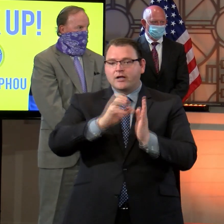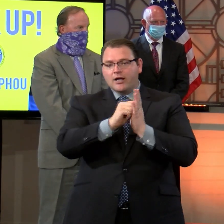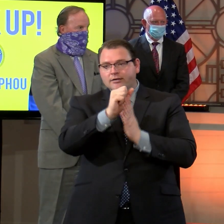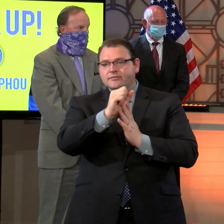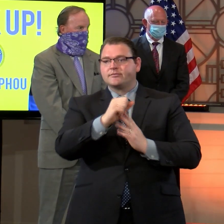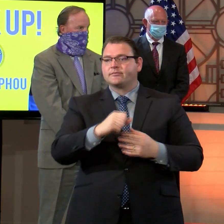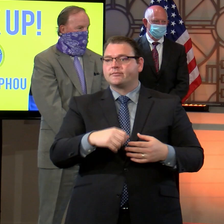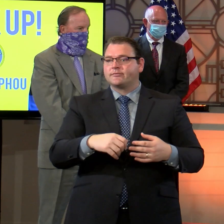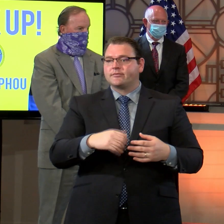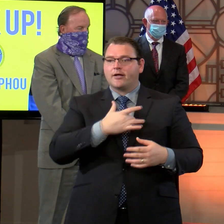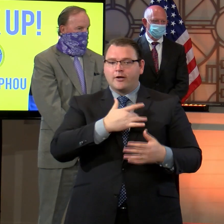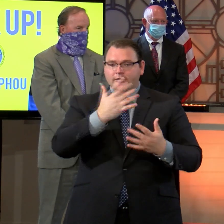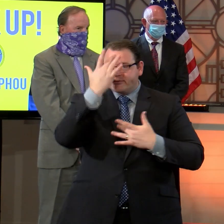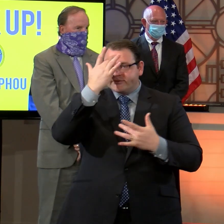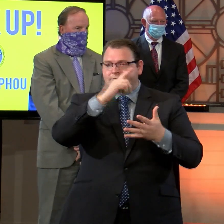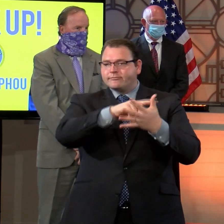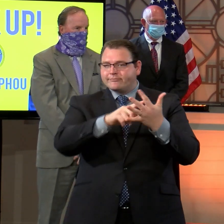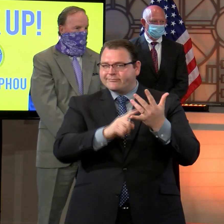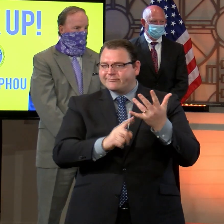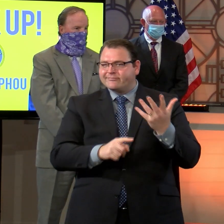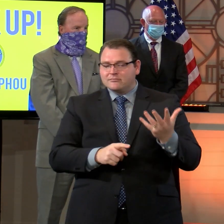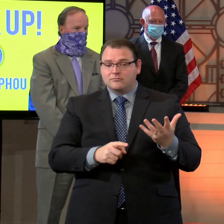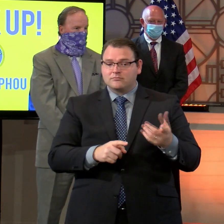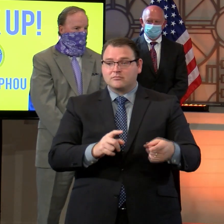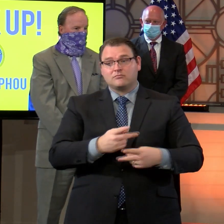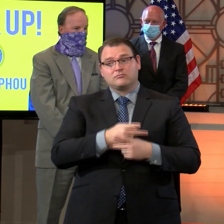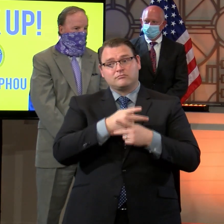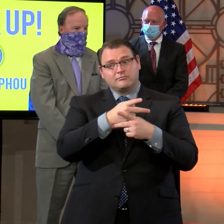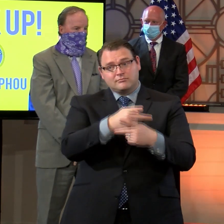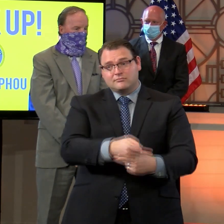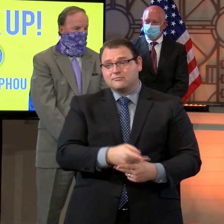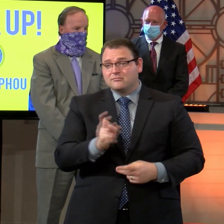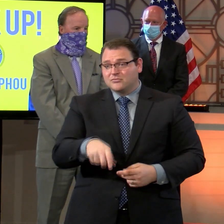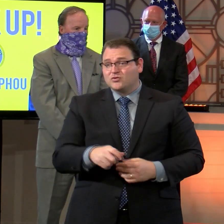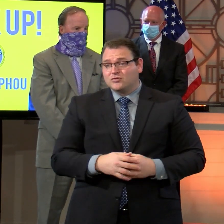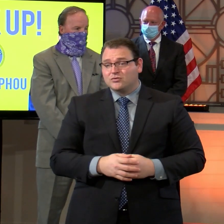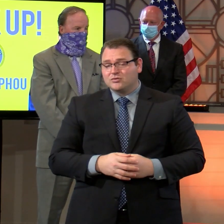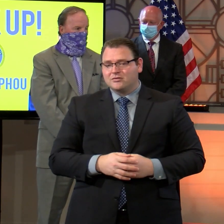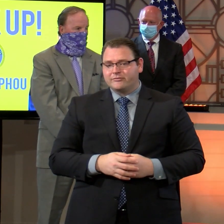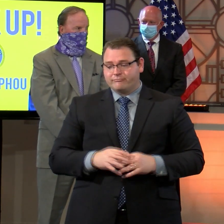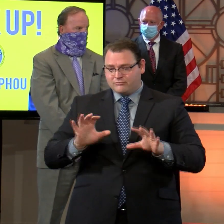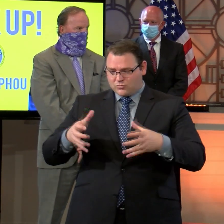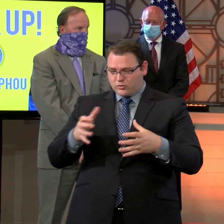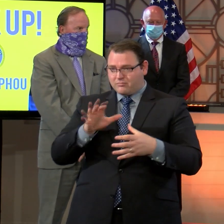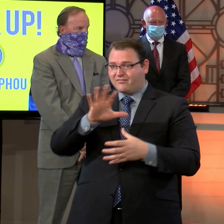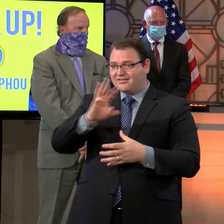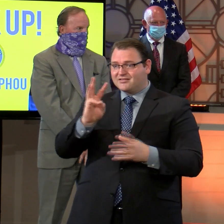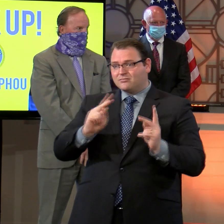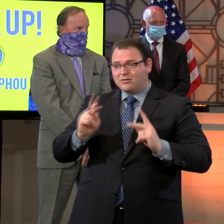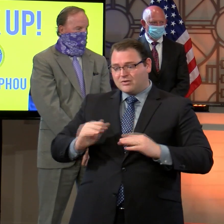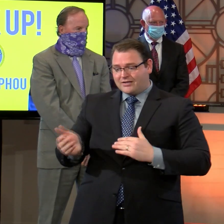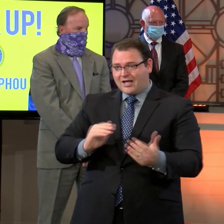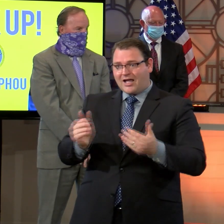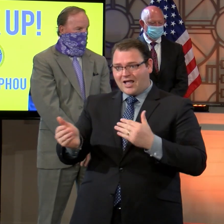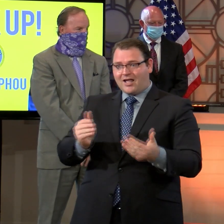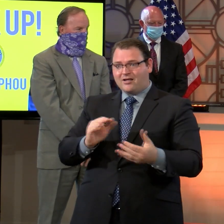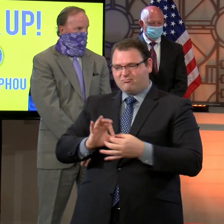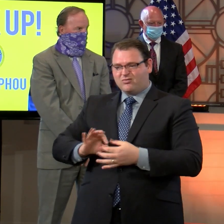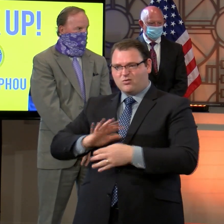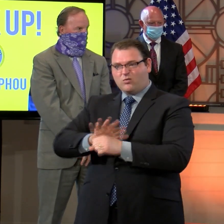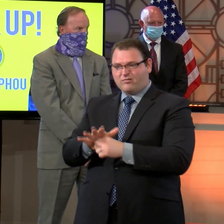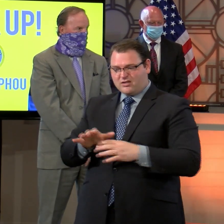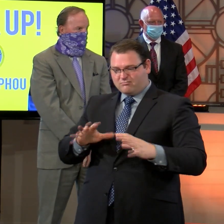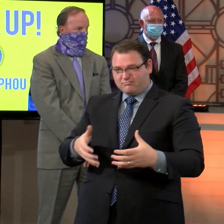need to be even extra careful. Of the 56 people who have died in the city of Houston due to